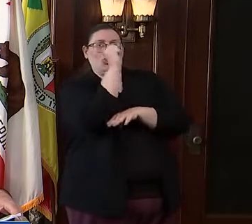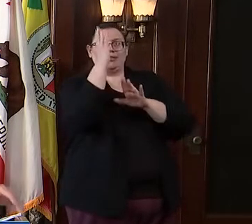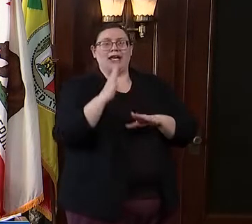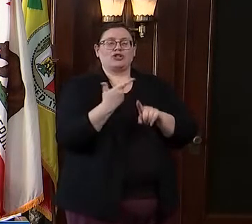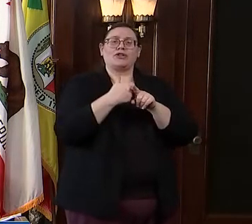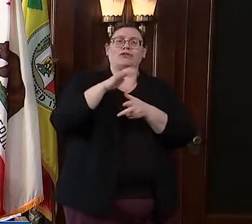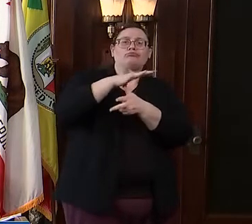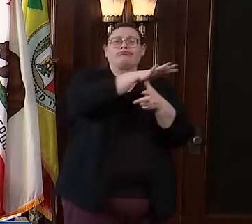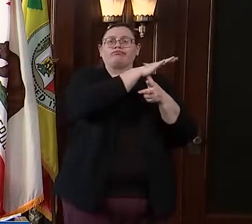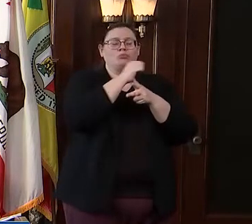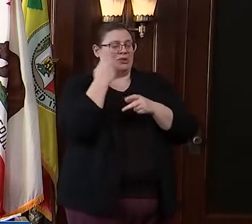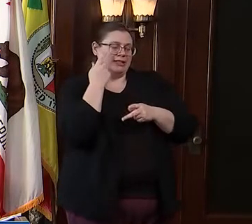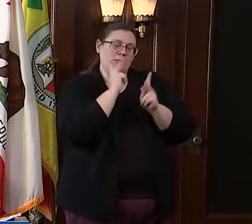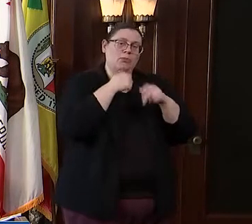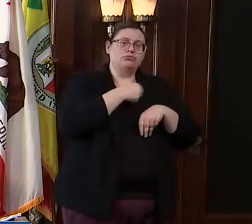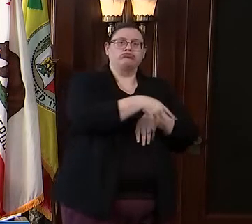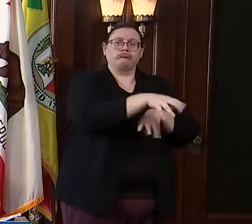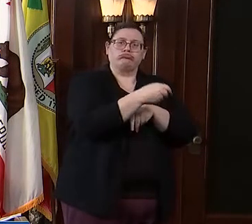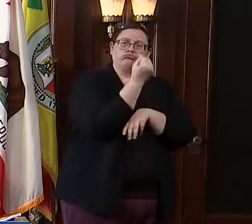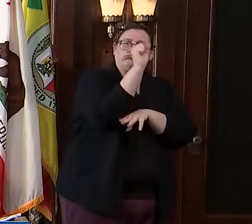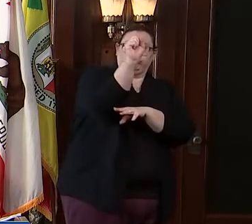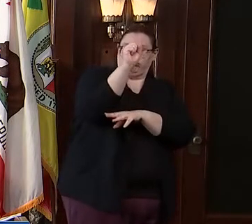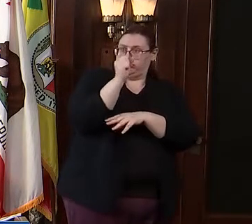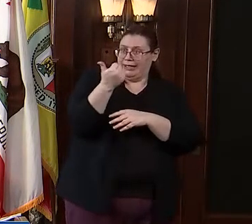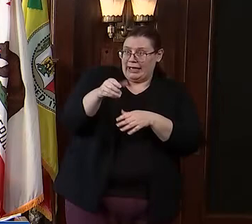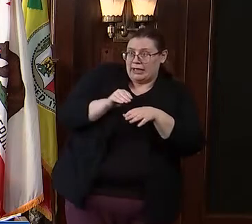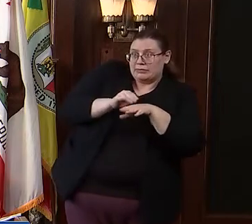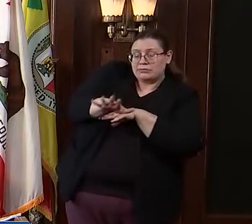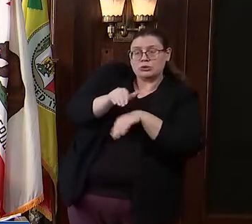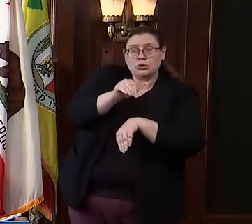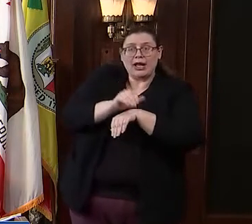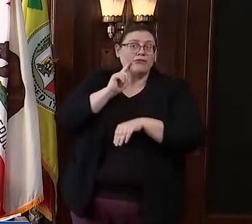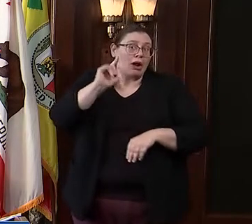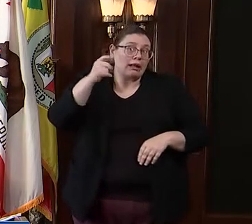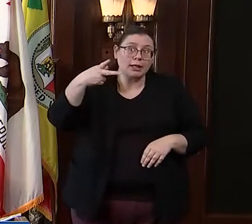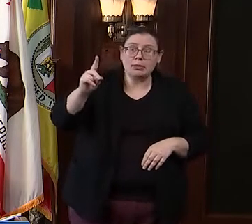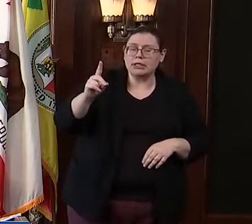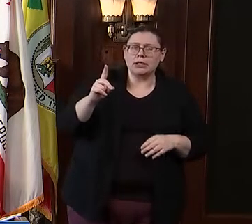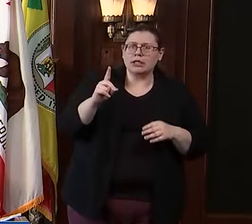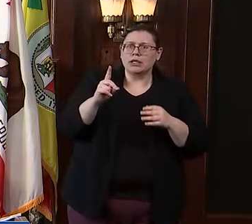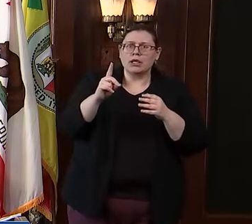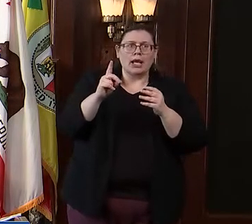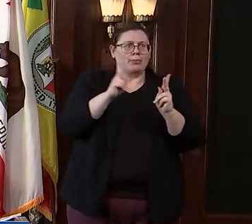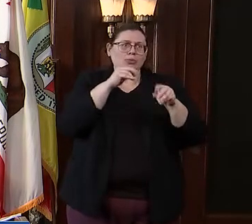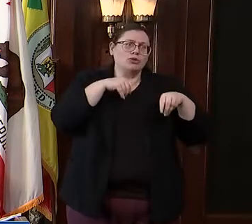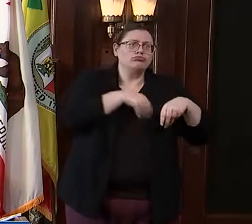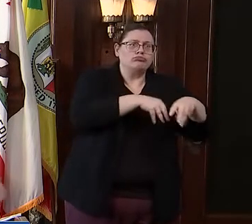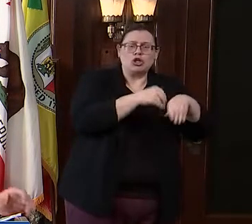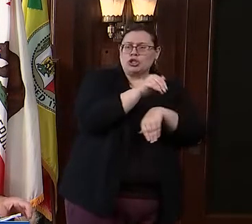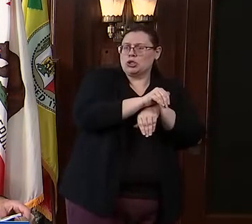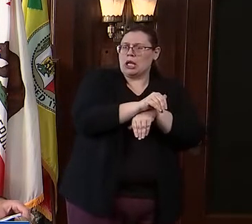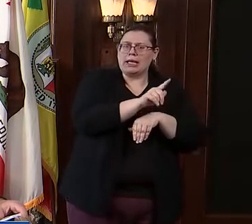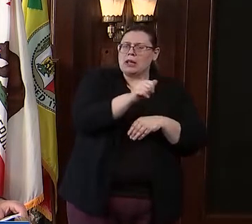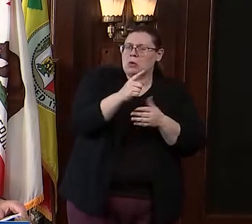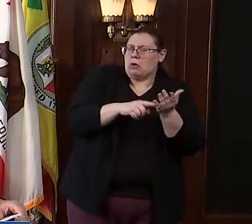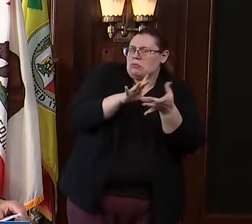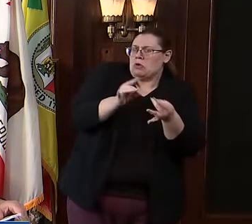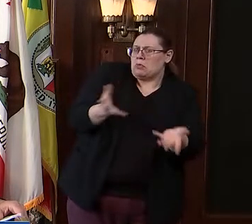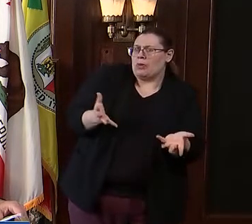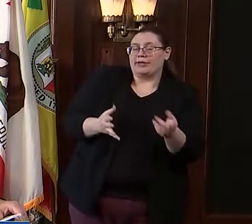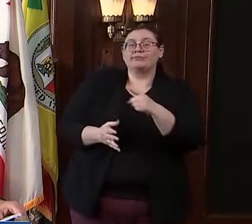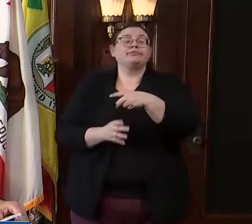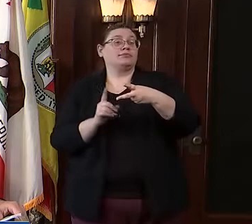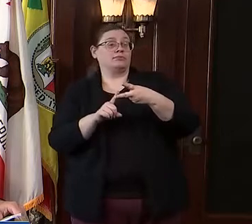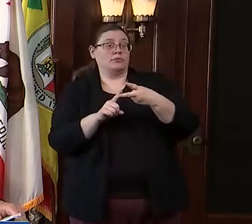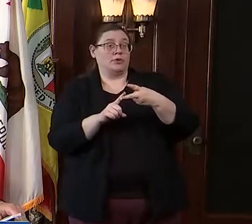chopper, guidance tonight for the LAPD and what you would say to those taking to the streets tonight in LA. I would say we're